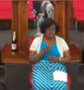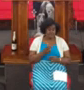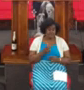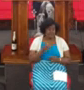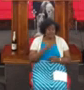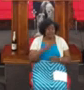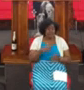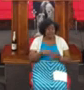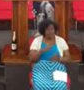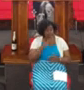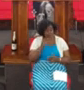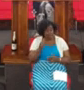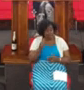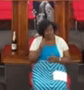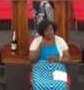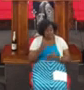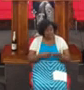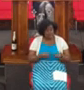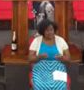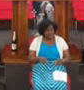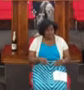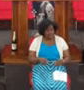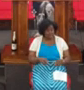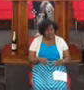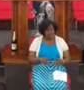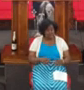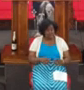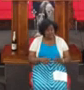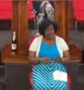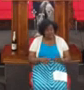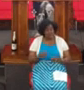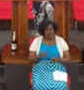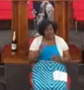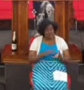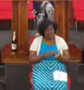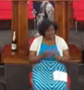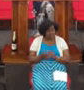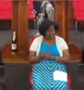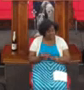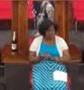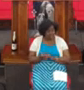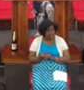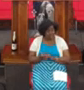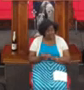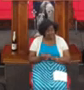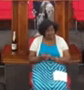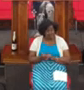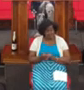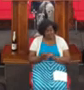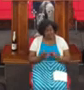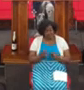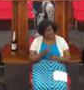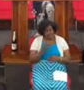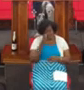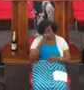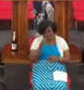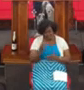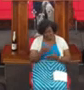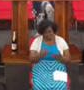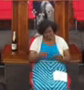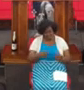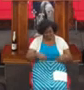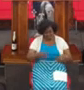And this was what was about to take place. Jesus, Harold saw someone